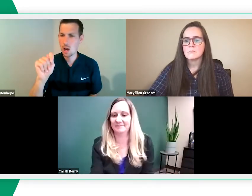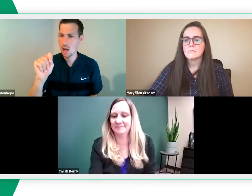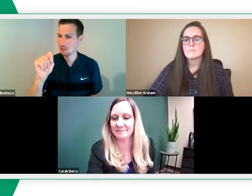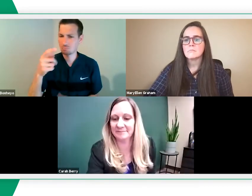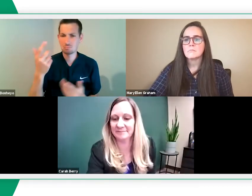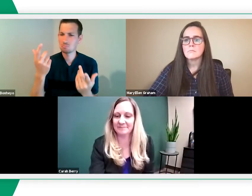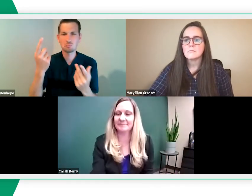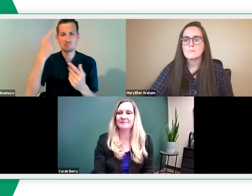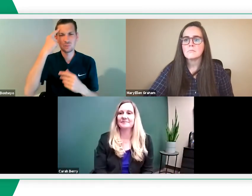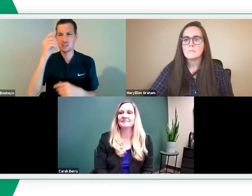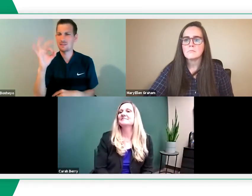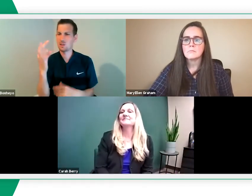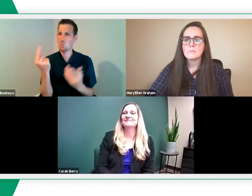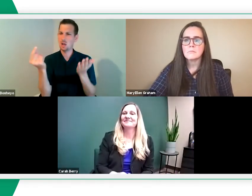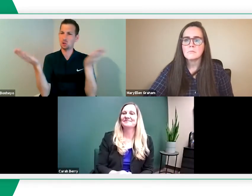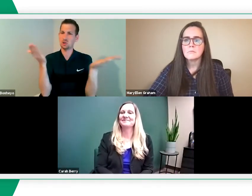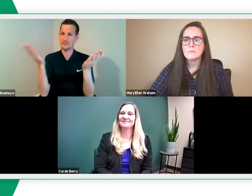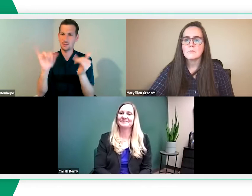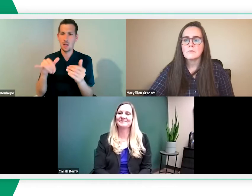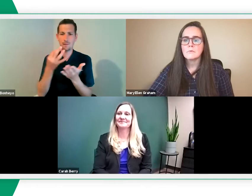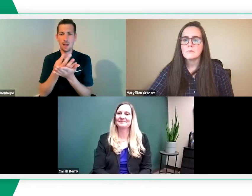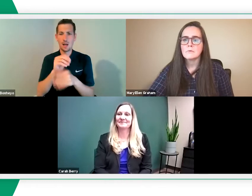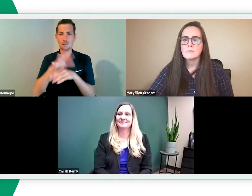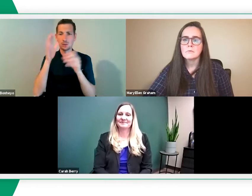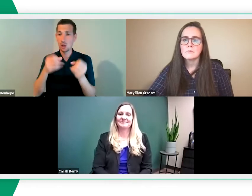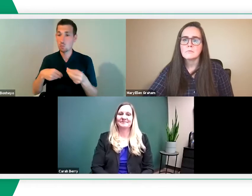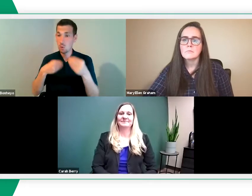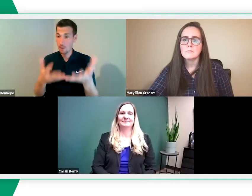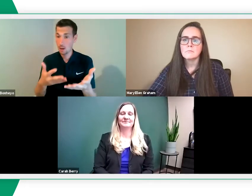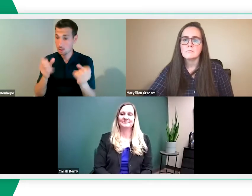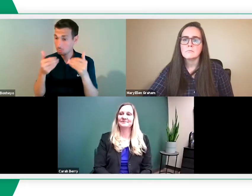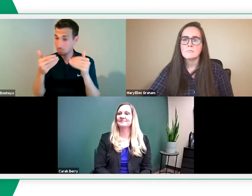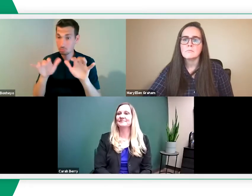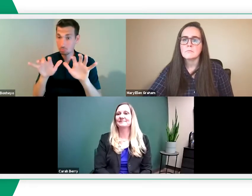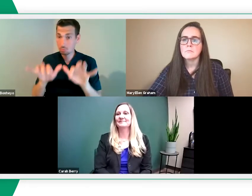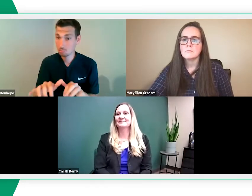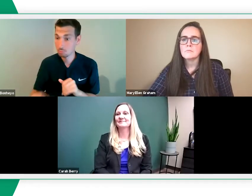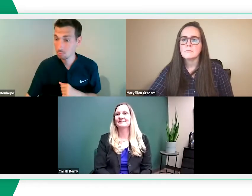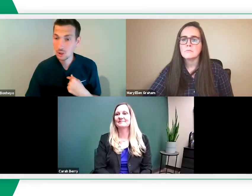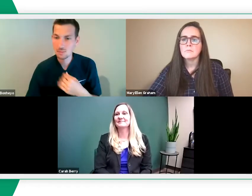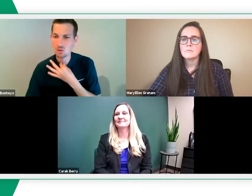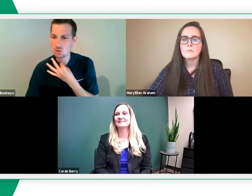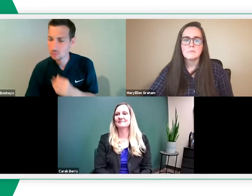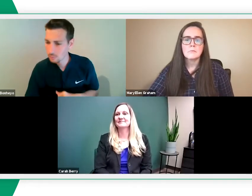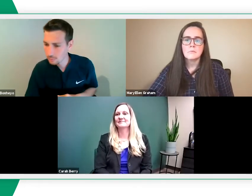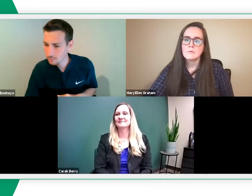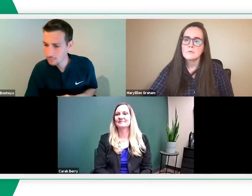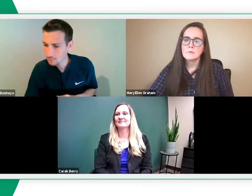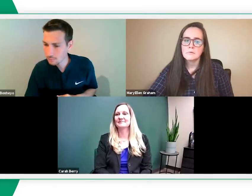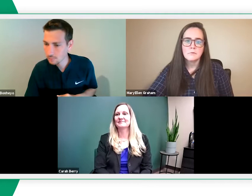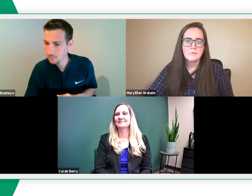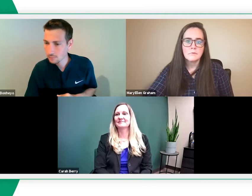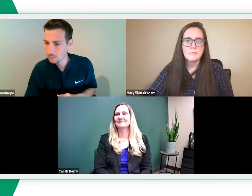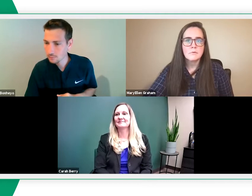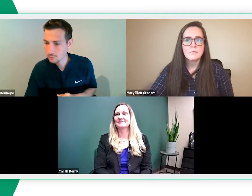mind, type your responses in the chat box. So what services can a financial advisor provide? Feel free to type it.